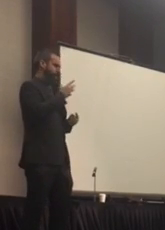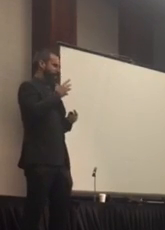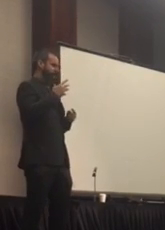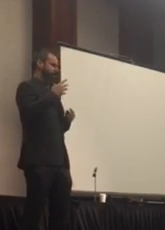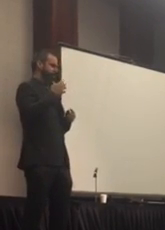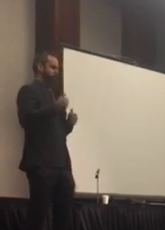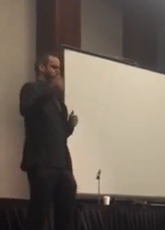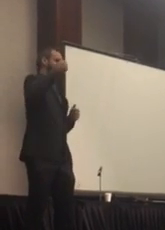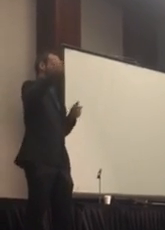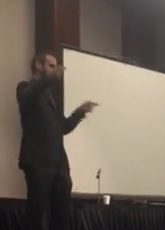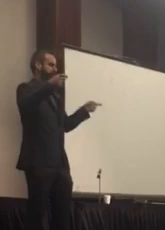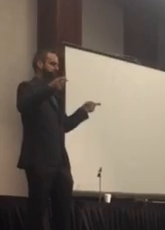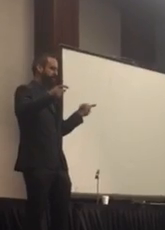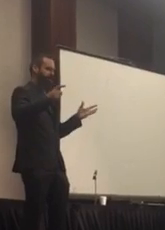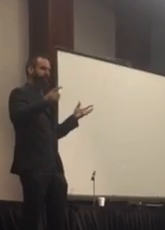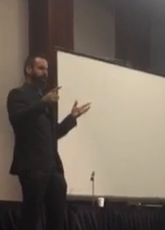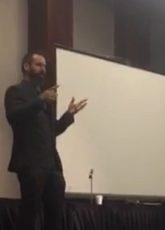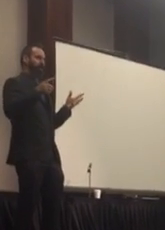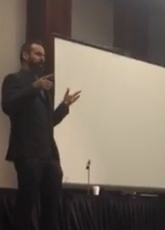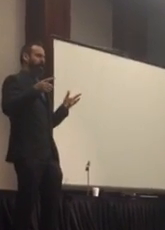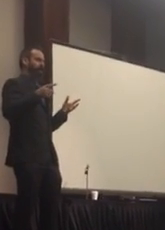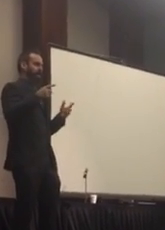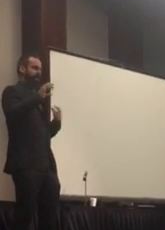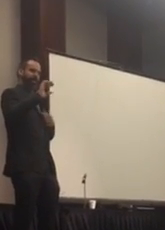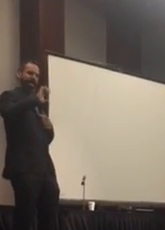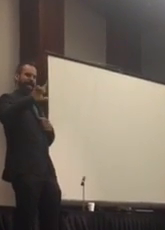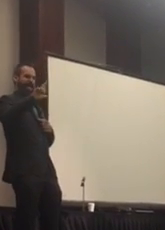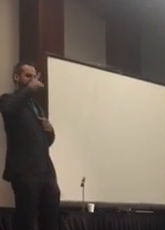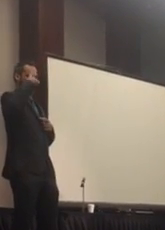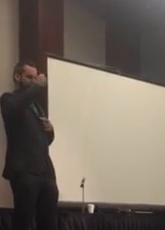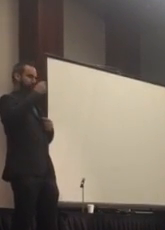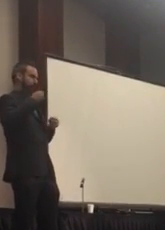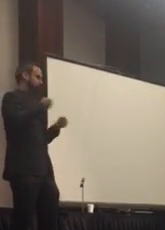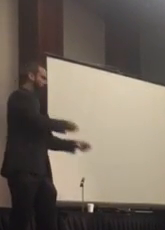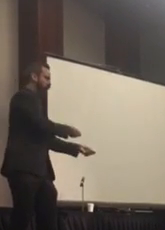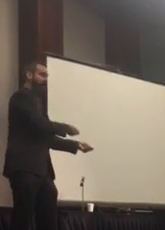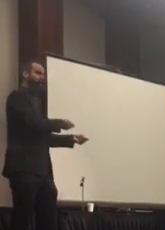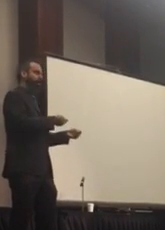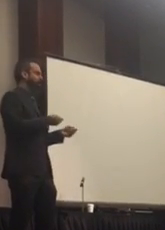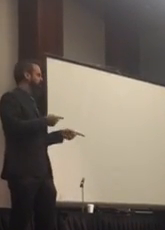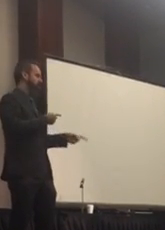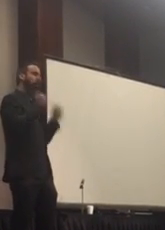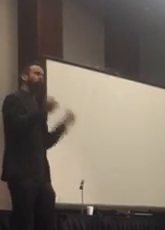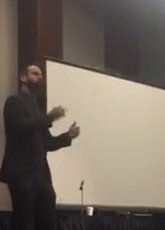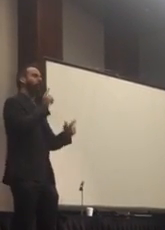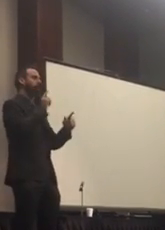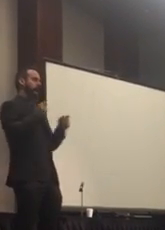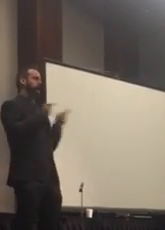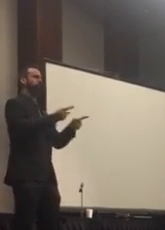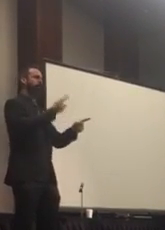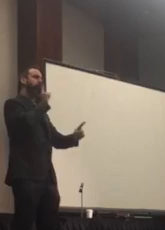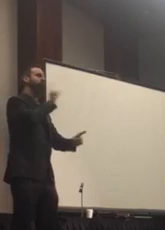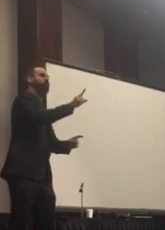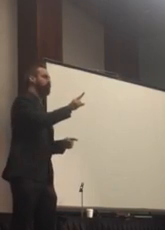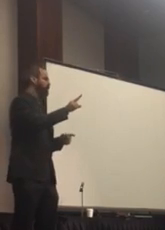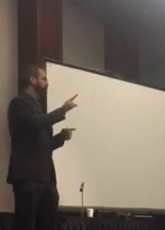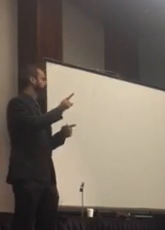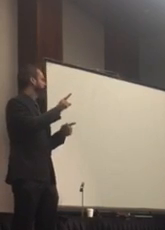daughter inherited. It's like cell memory, redlining, I think, is what that is.